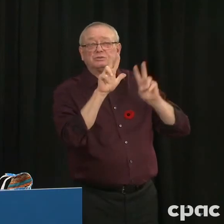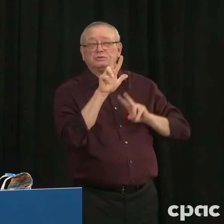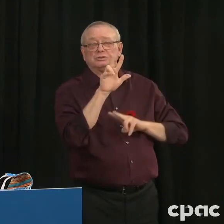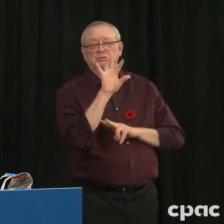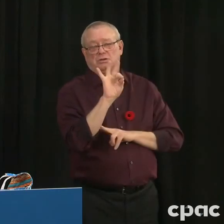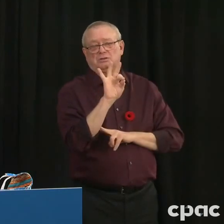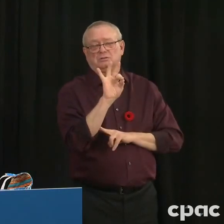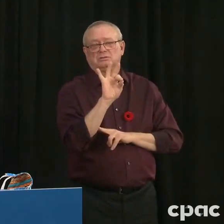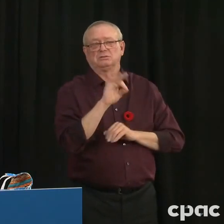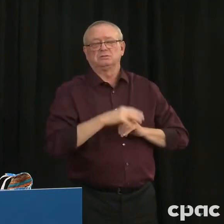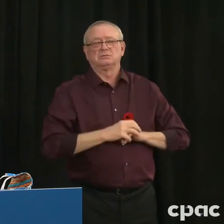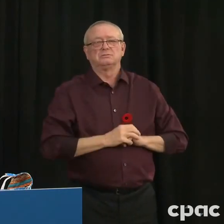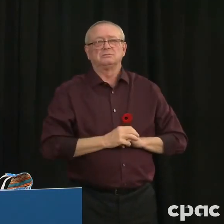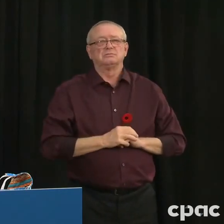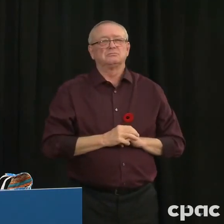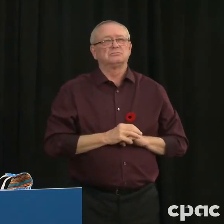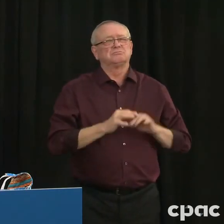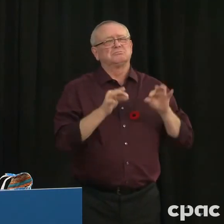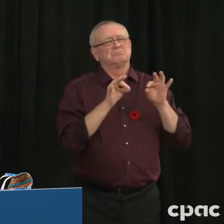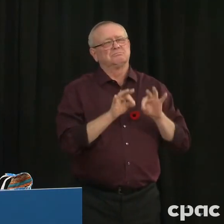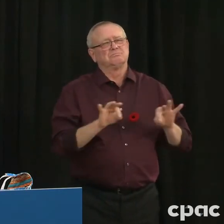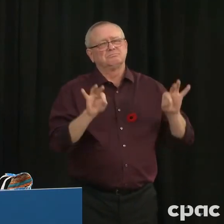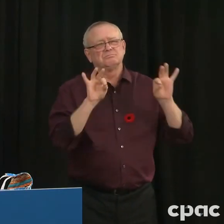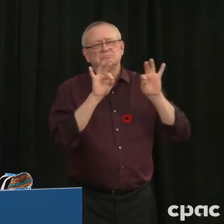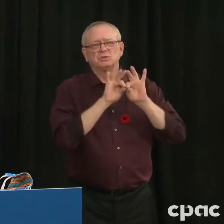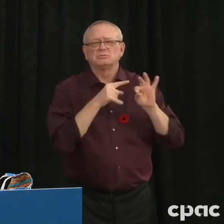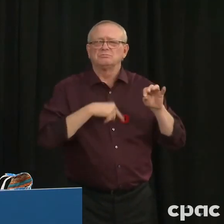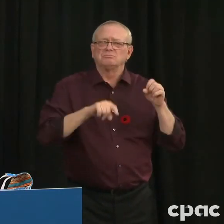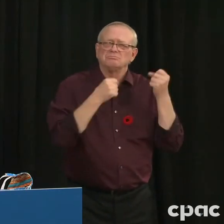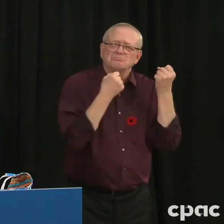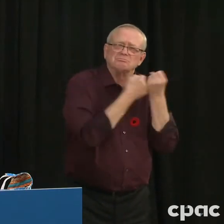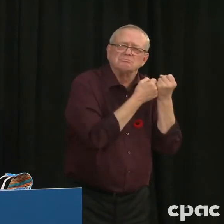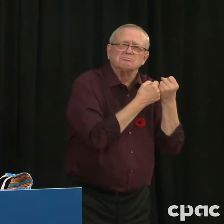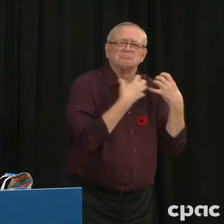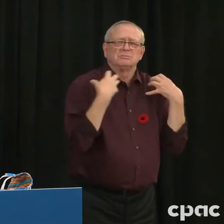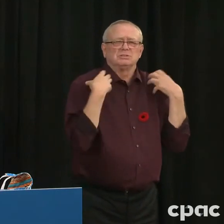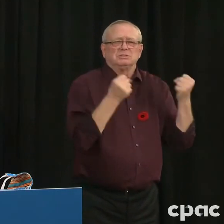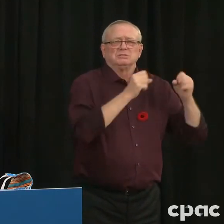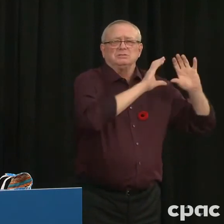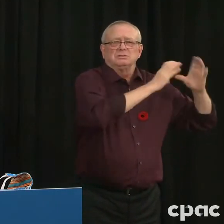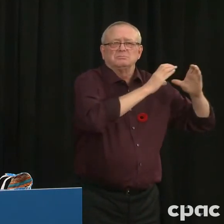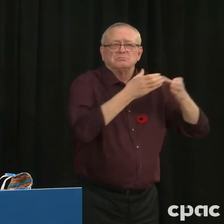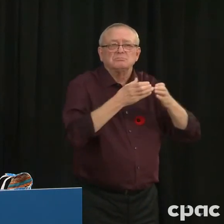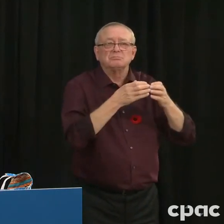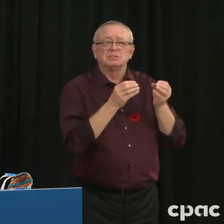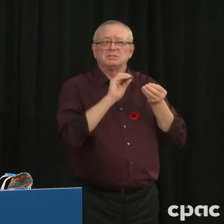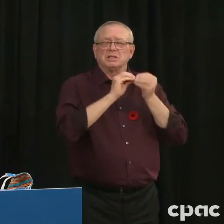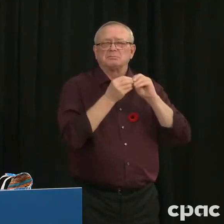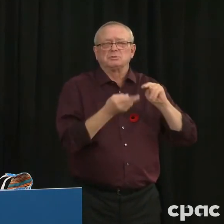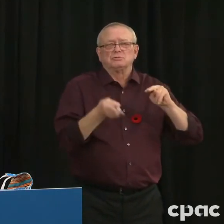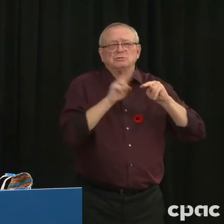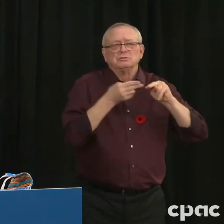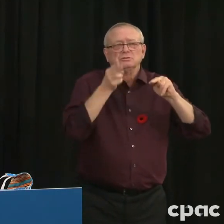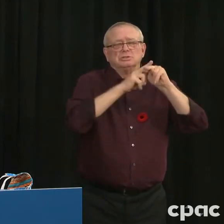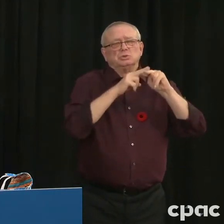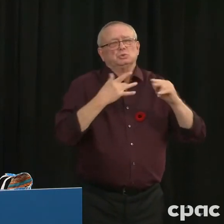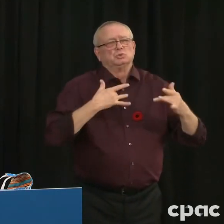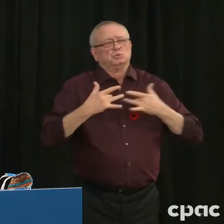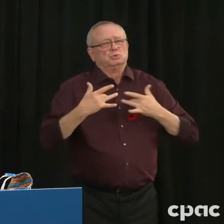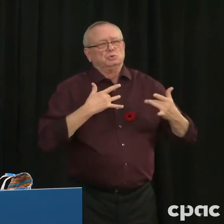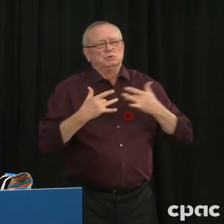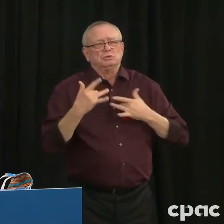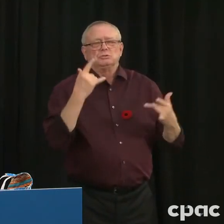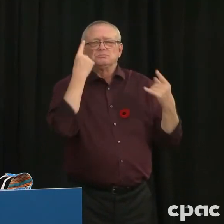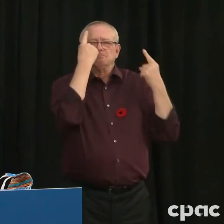protect the health system. These numbers are concerning, and we are considering what further steps may be needed. We are confirming the